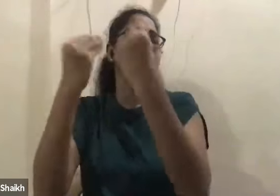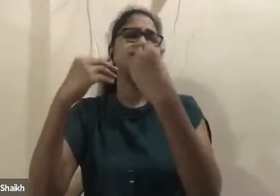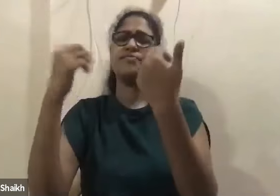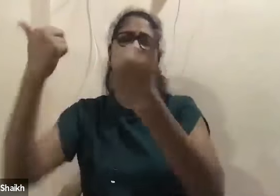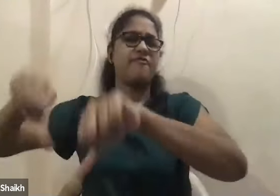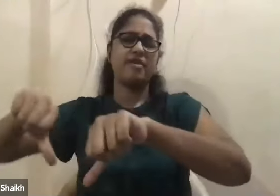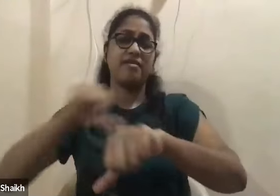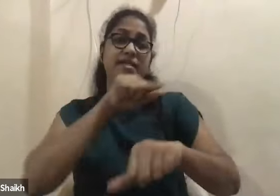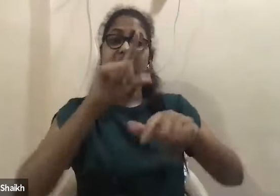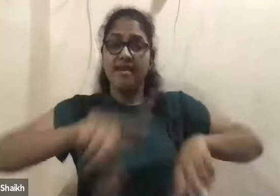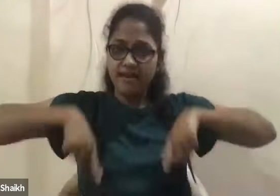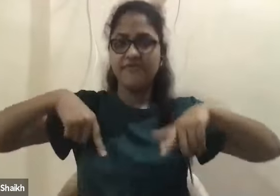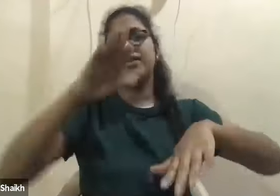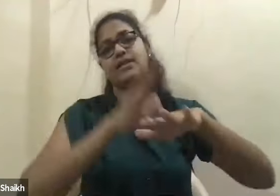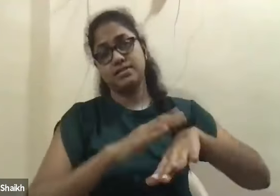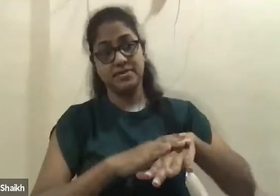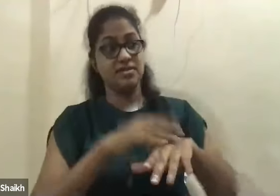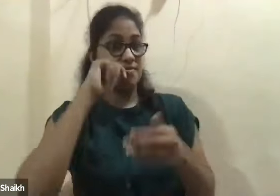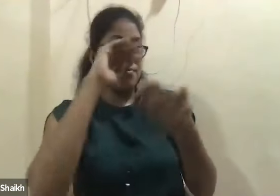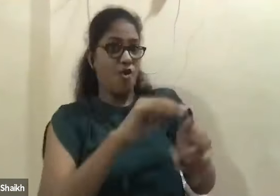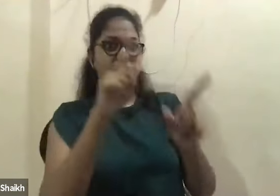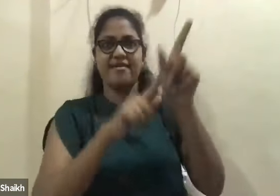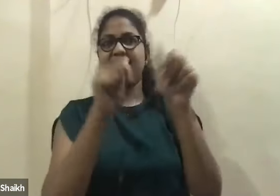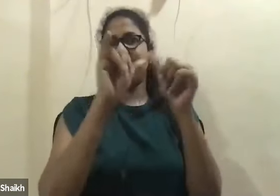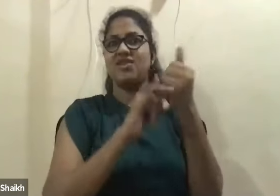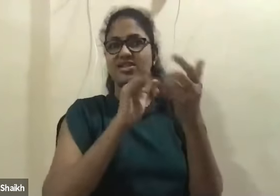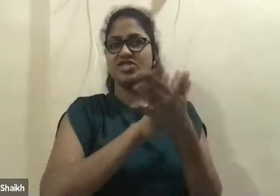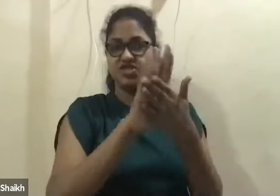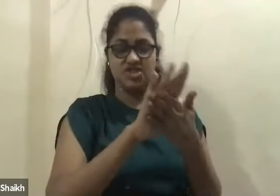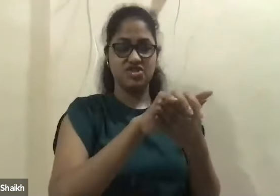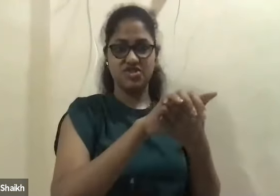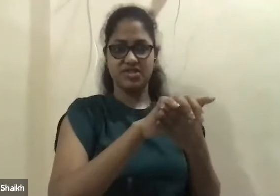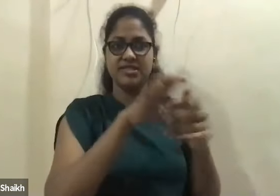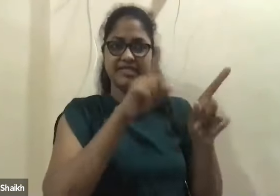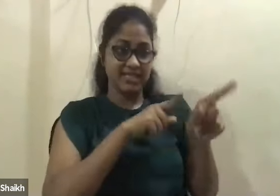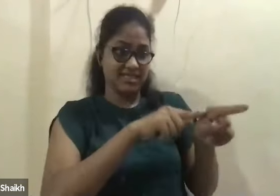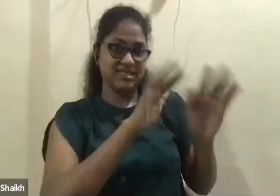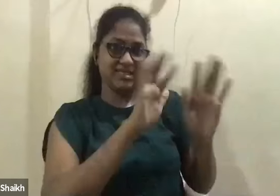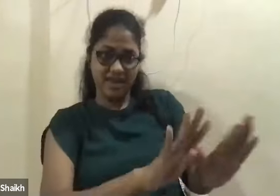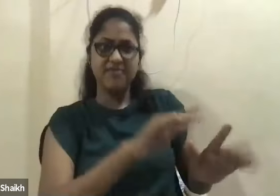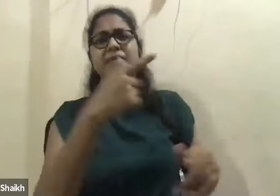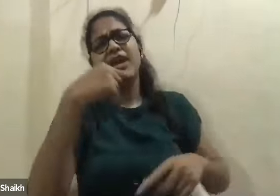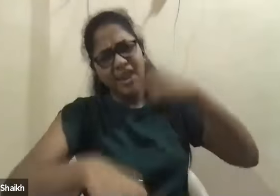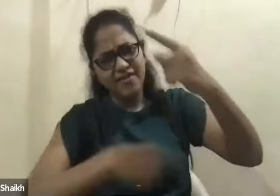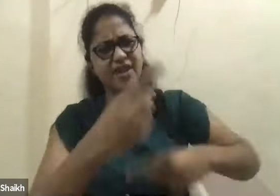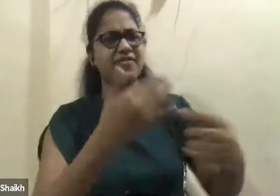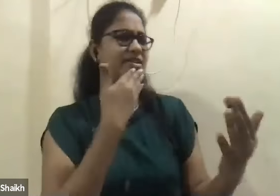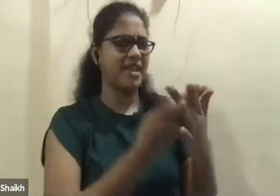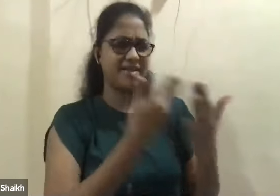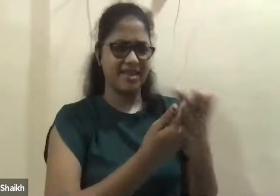And having Yash around, I mean, I thank him every day, of course, that he gave me an opportunity to be his mom. But other than that,